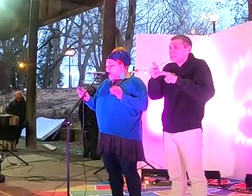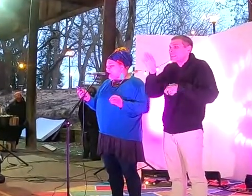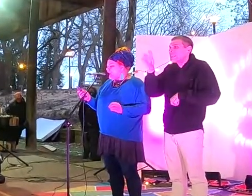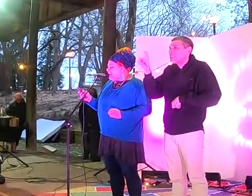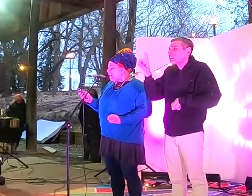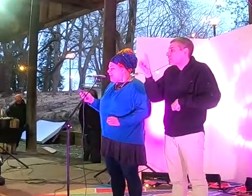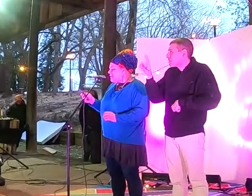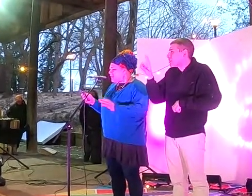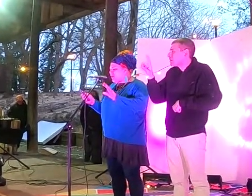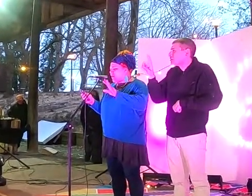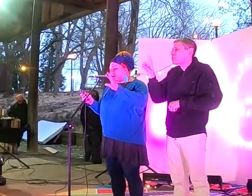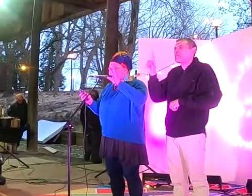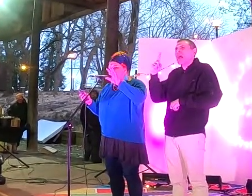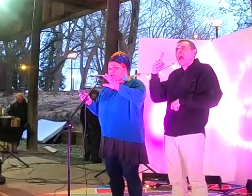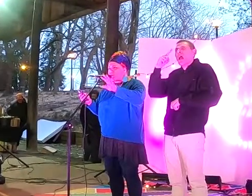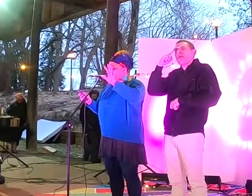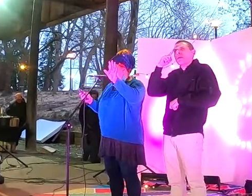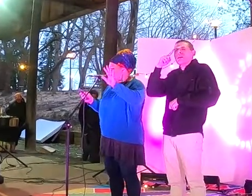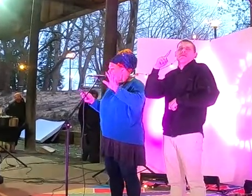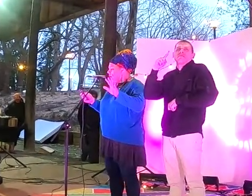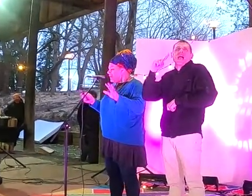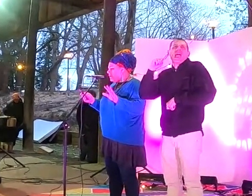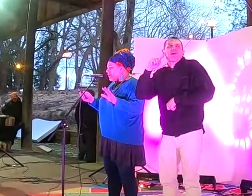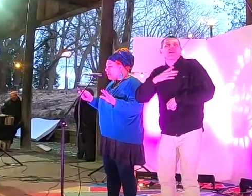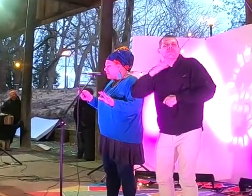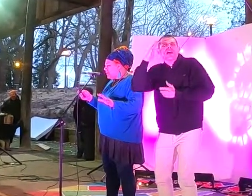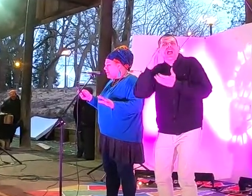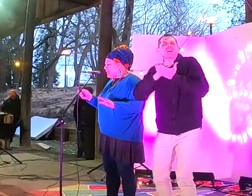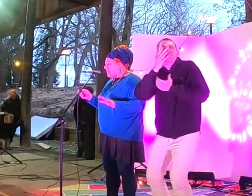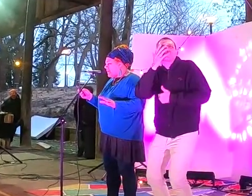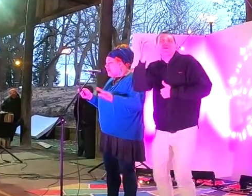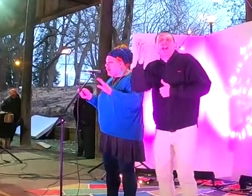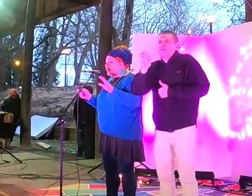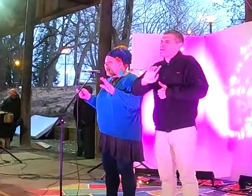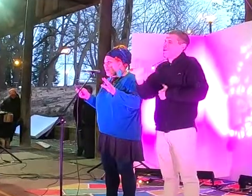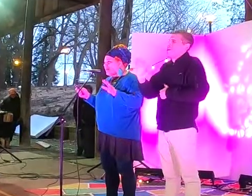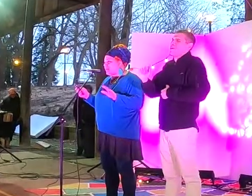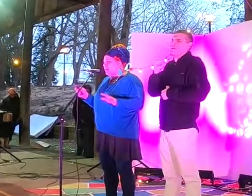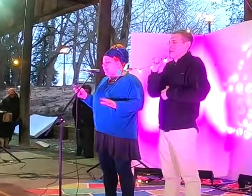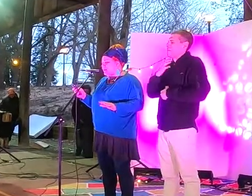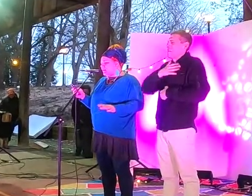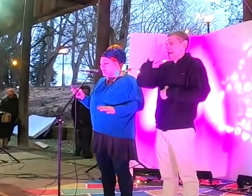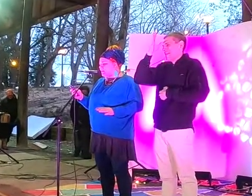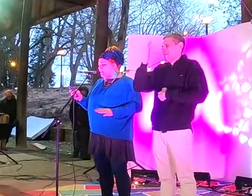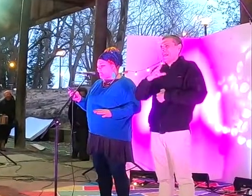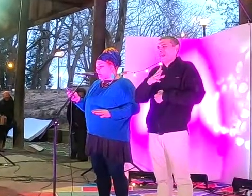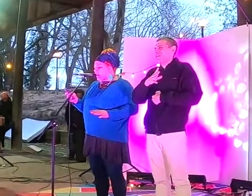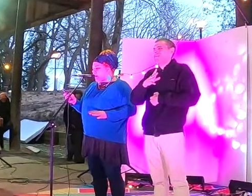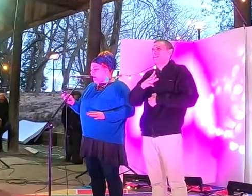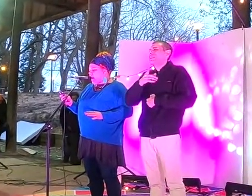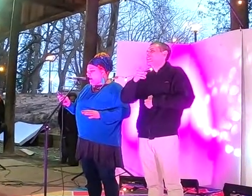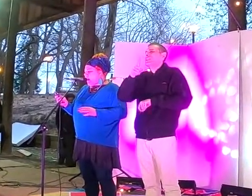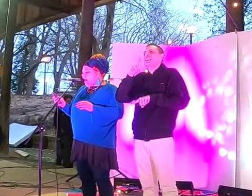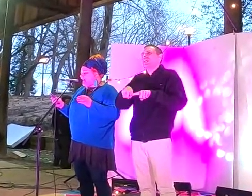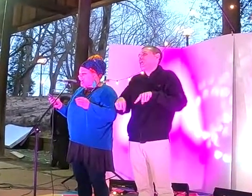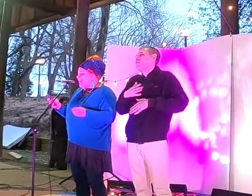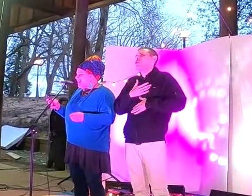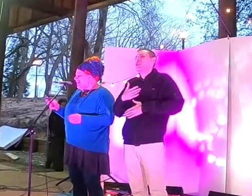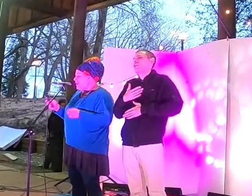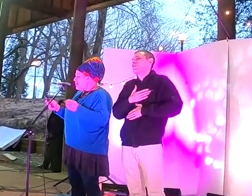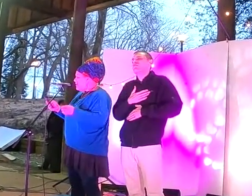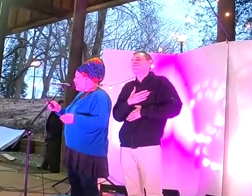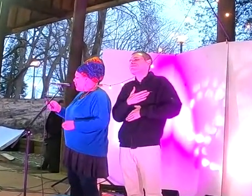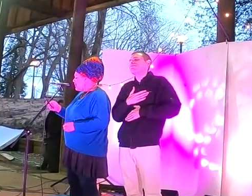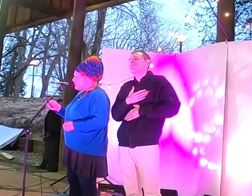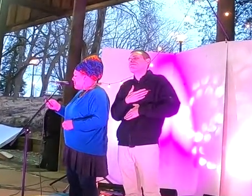I think I heard my husband crying out, no, couldn't be, that man, he can't breathe. I